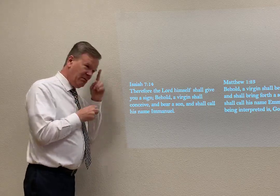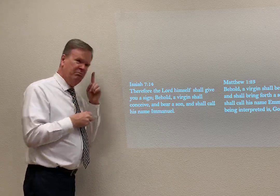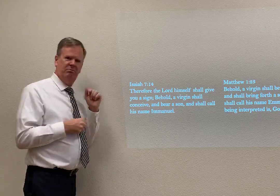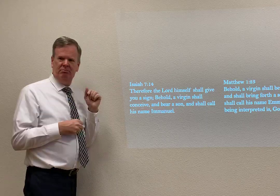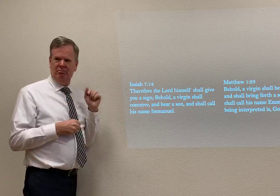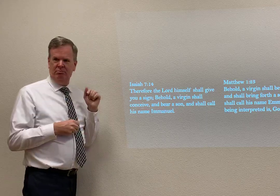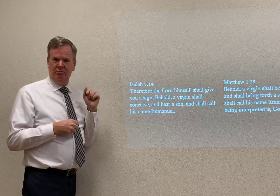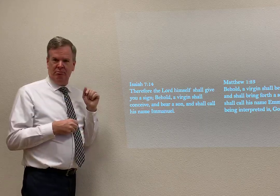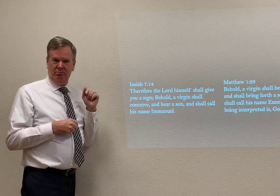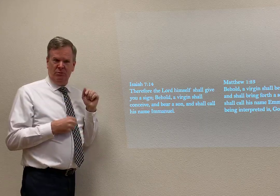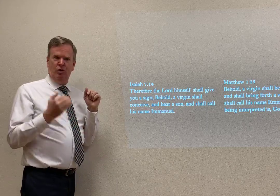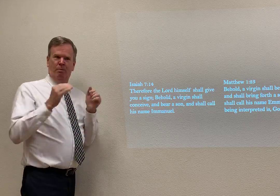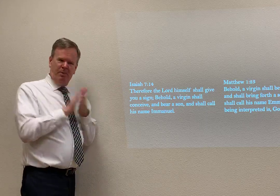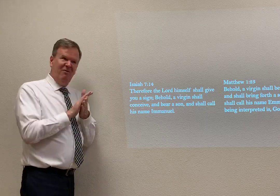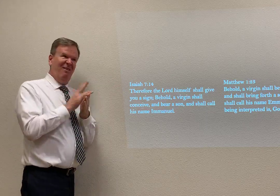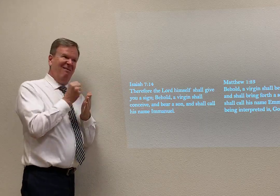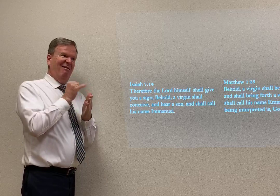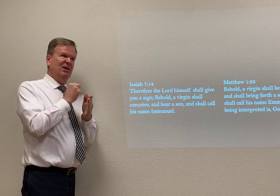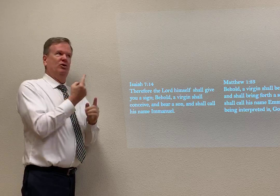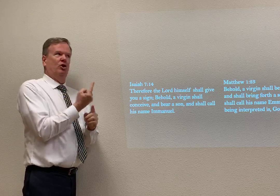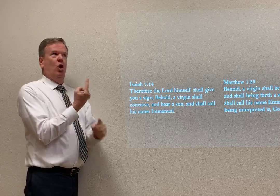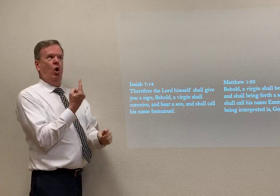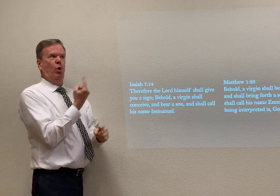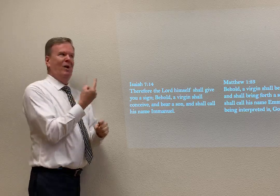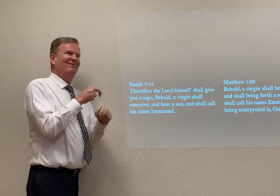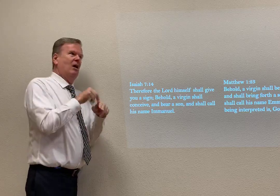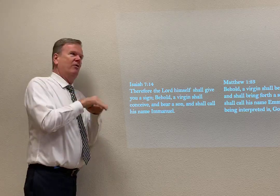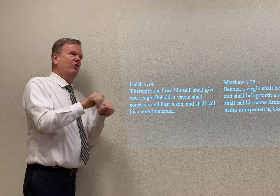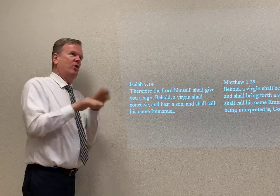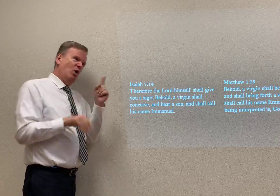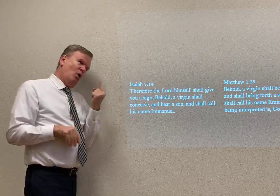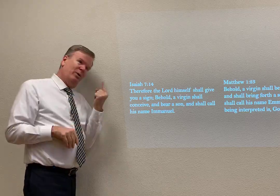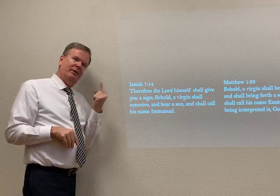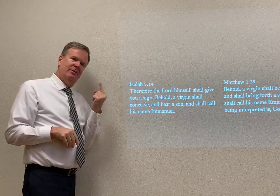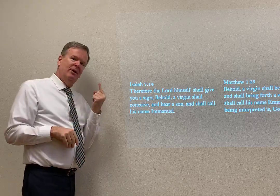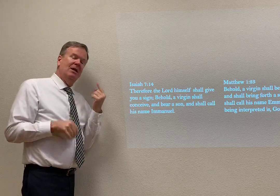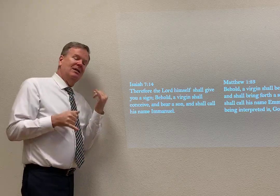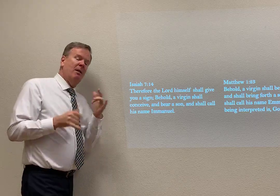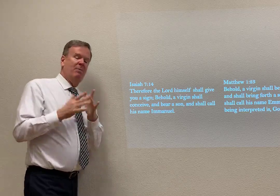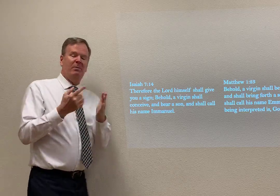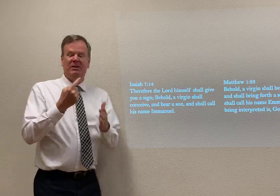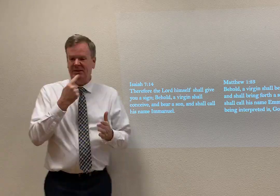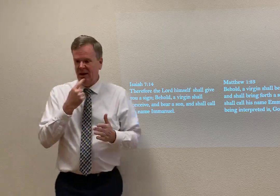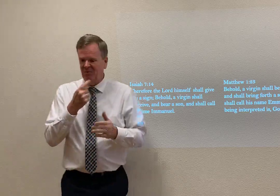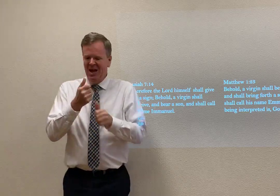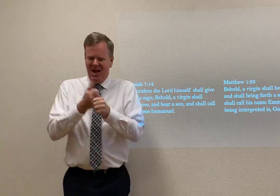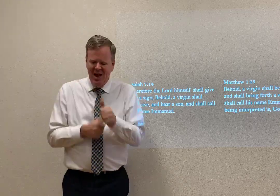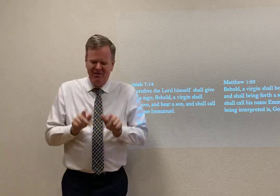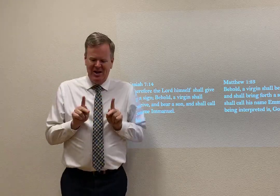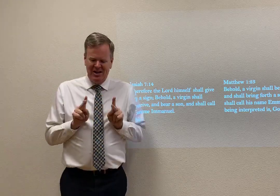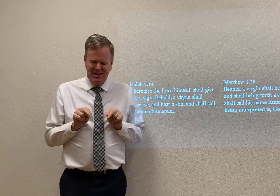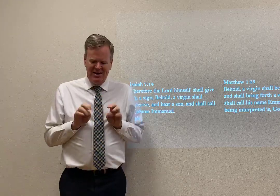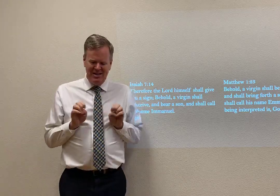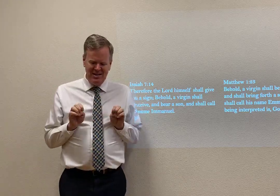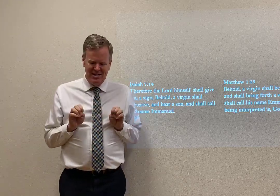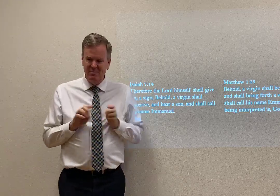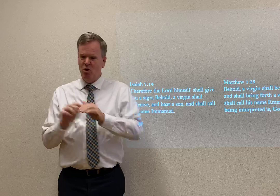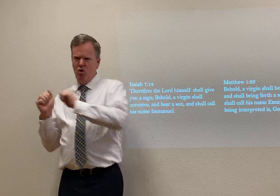So what we should do is, before we get to that point, we should be bowing our knees to the one that sits on the throne. Because